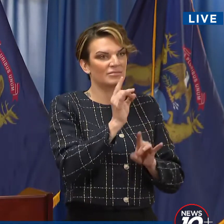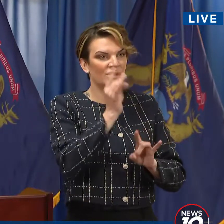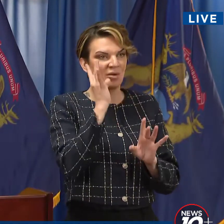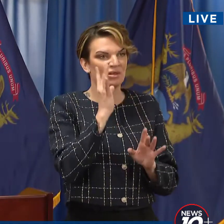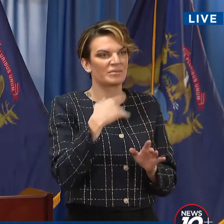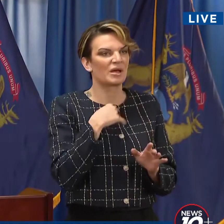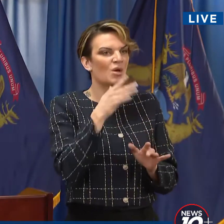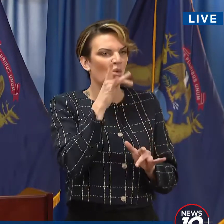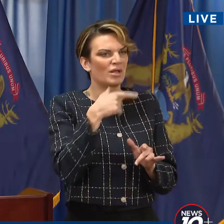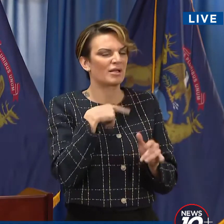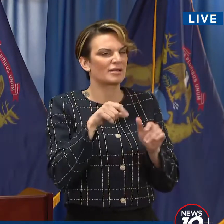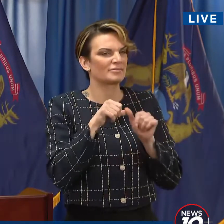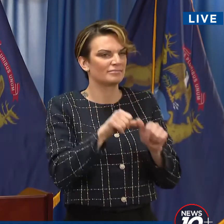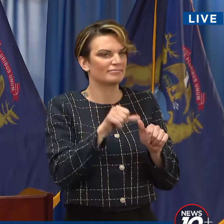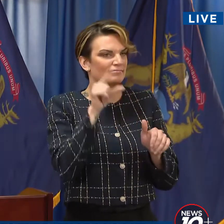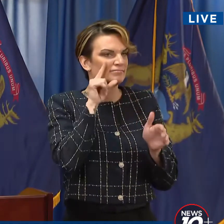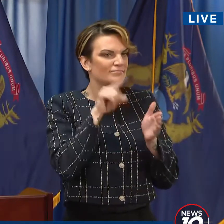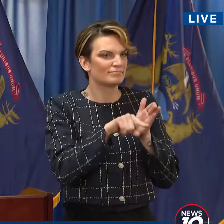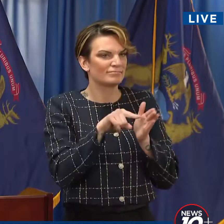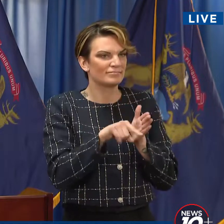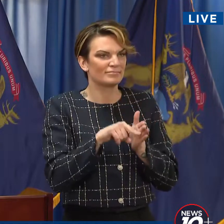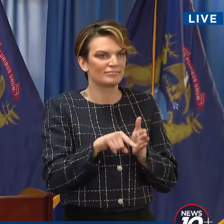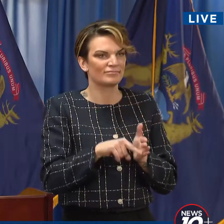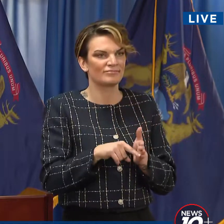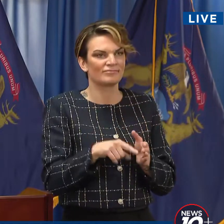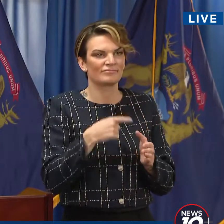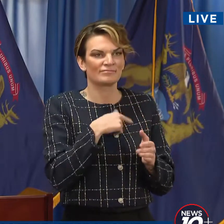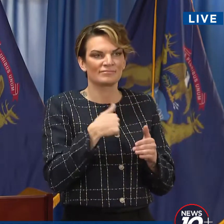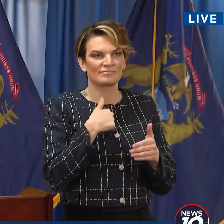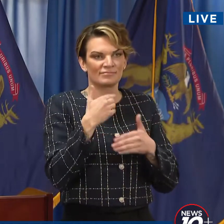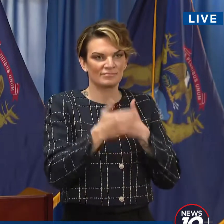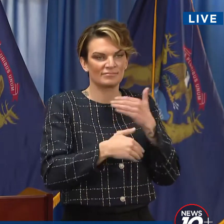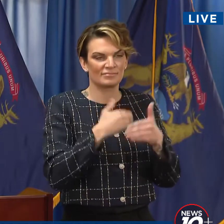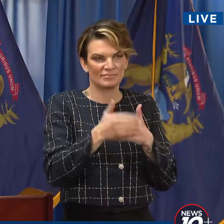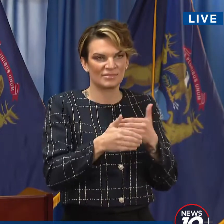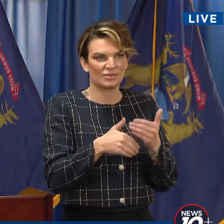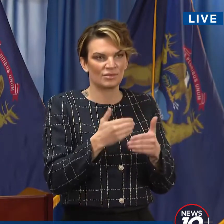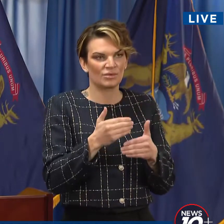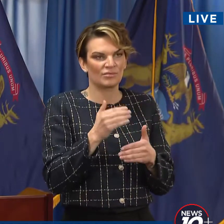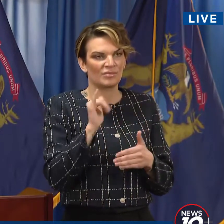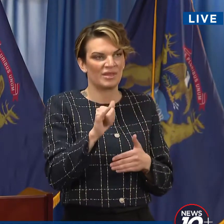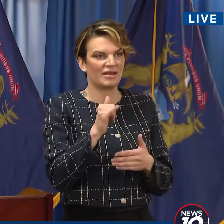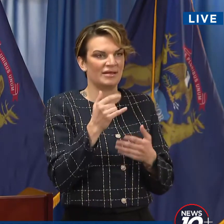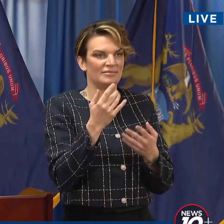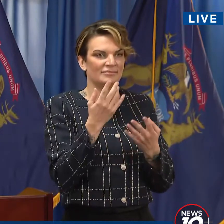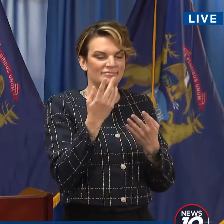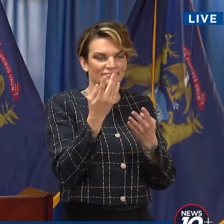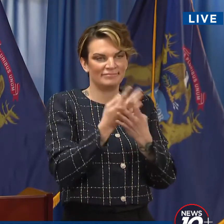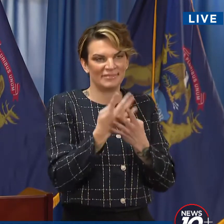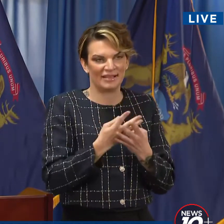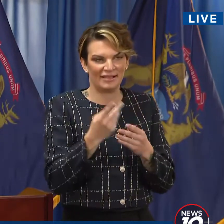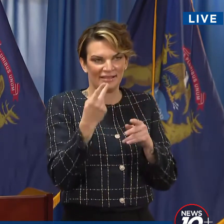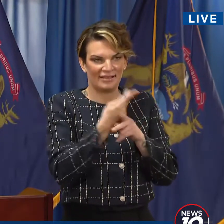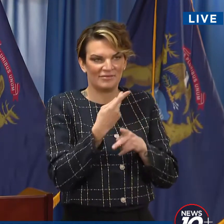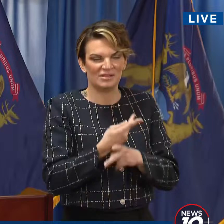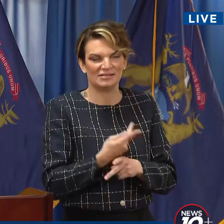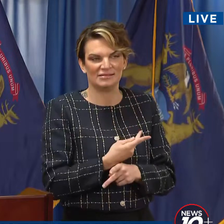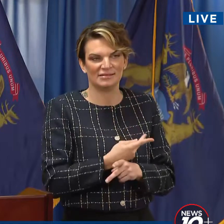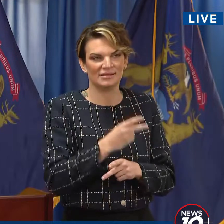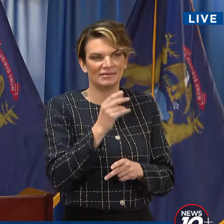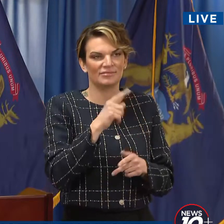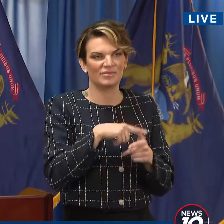But we'll look into all those numbers, I think, in the days ahead as we get through the canvassing process, and then can